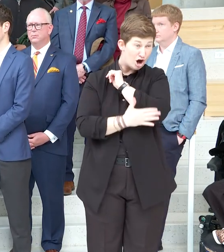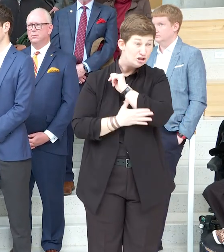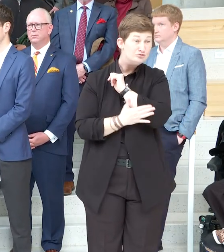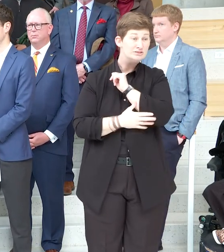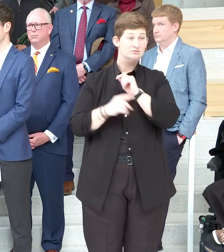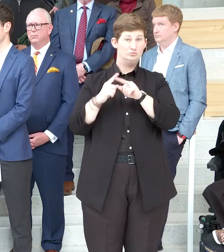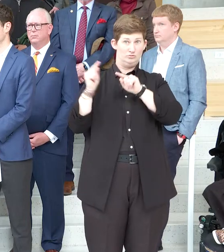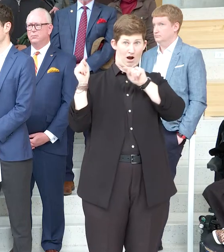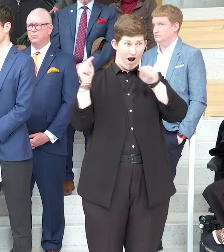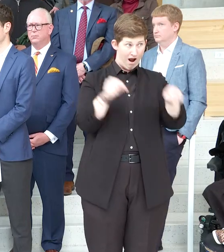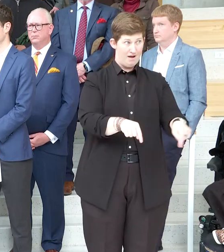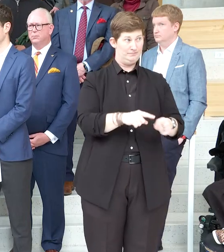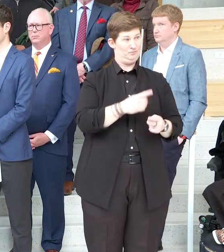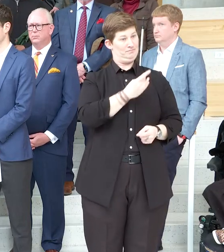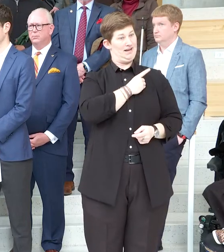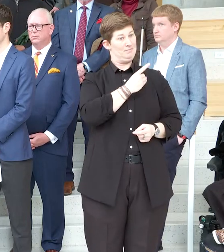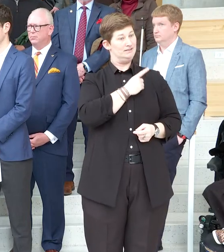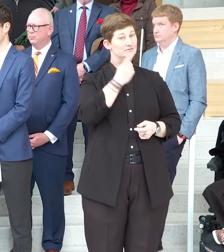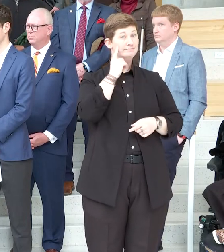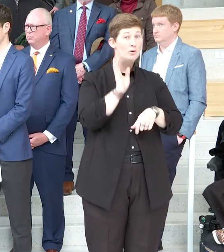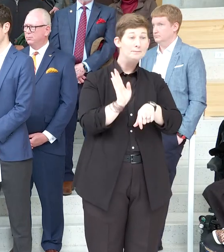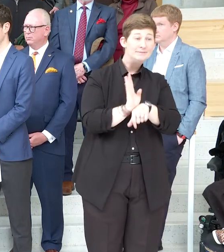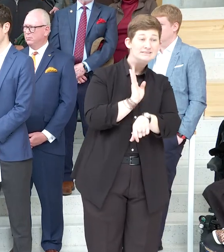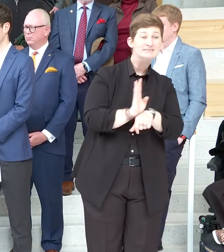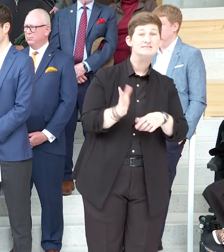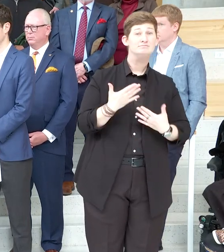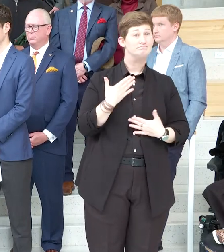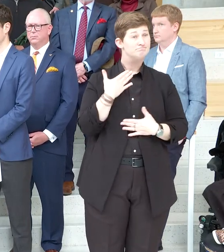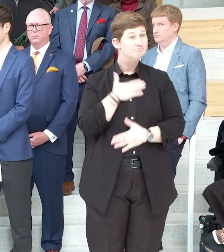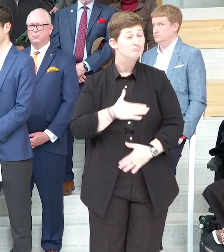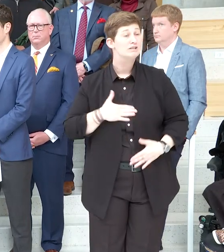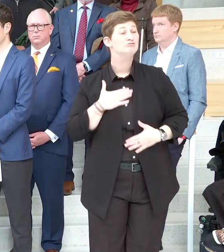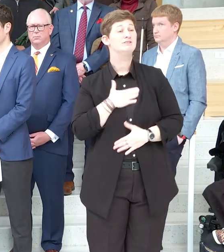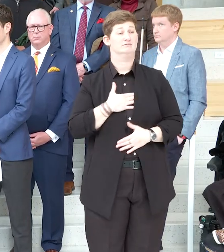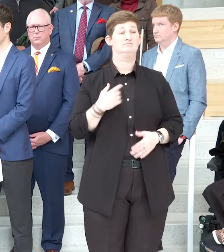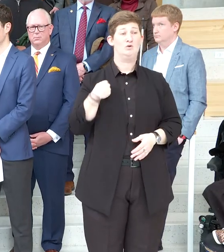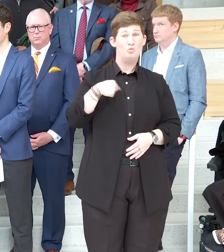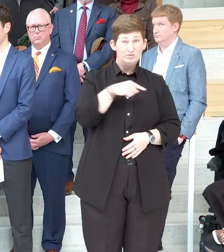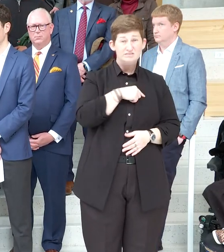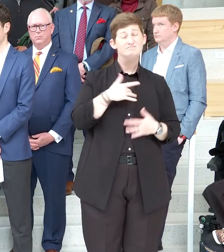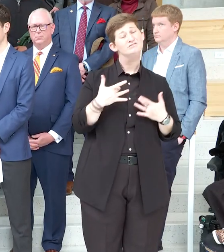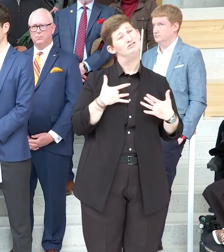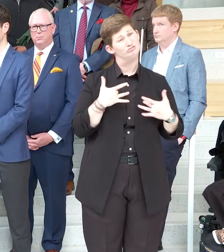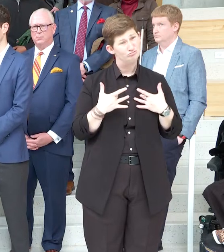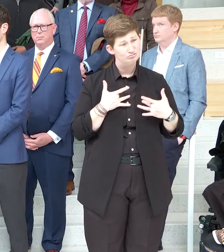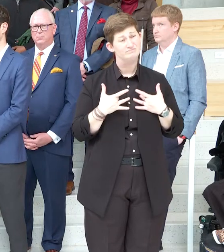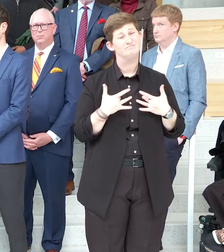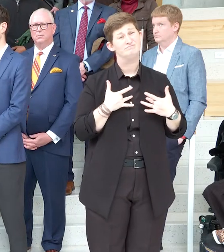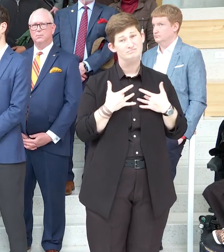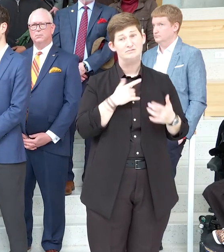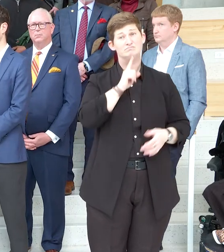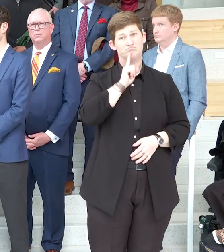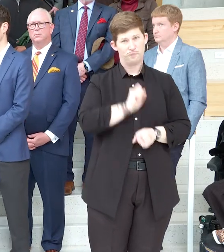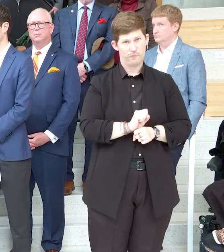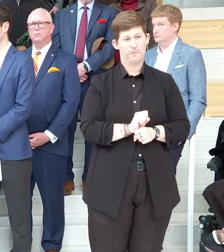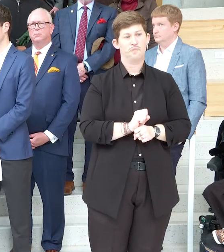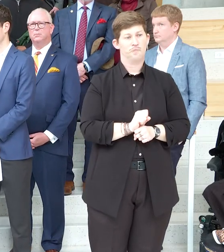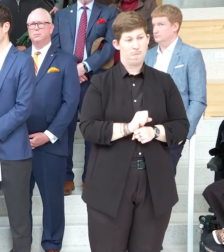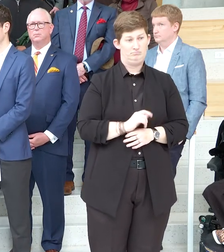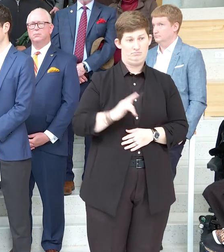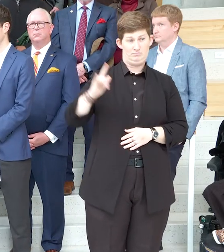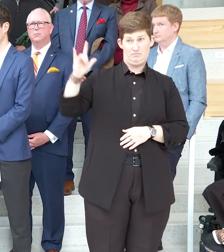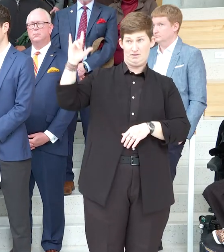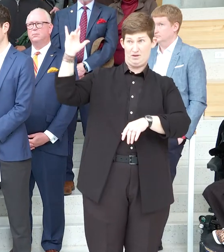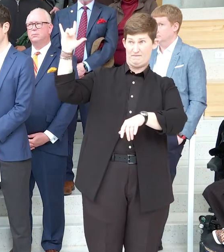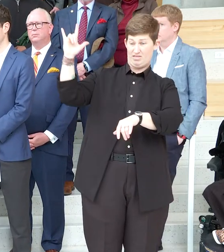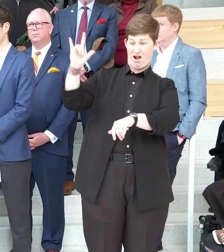for business or recreation. We are concerned that people arriving to MSP from faraway locations